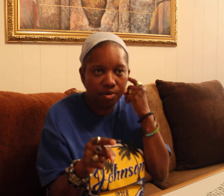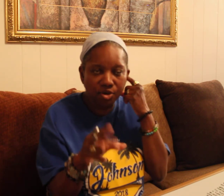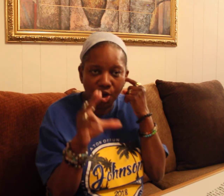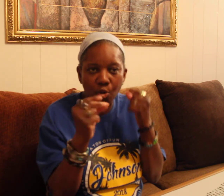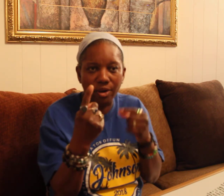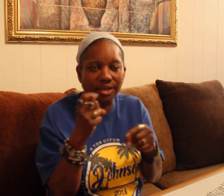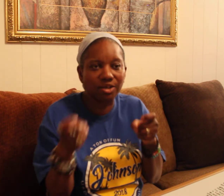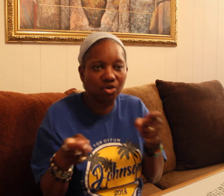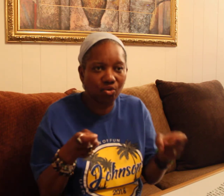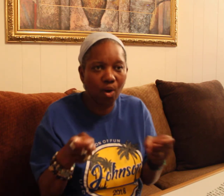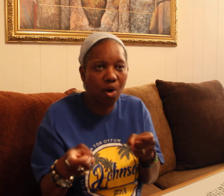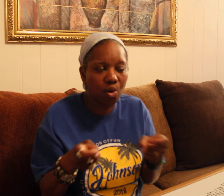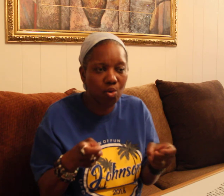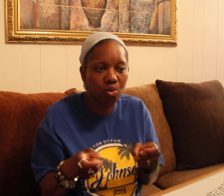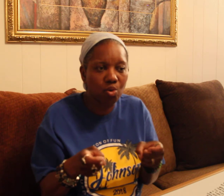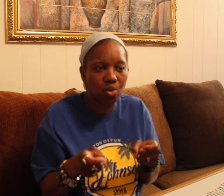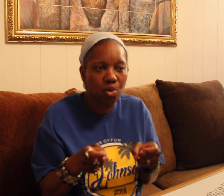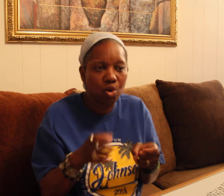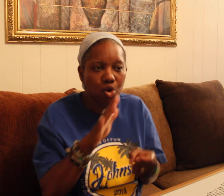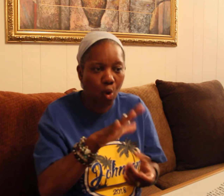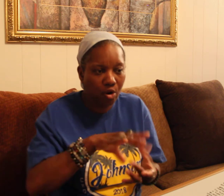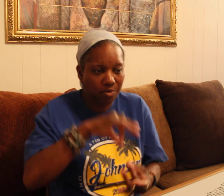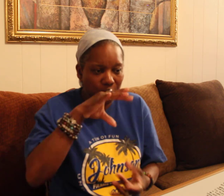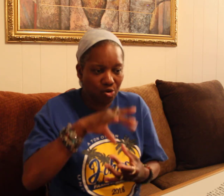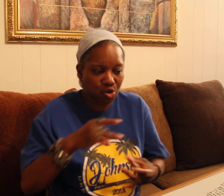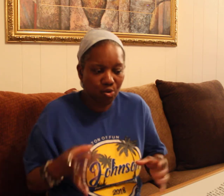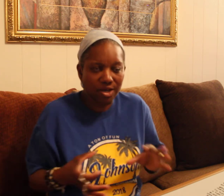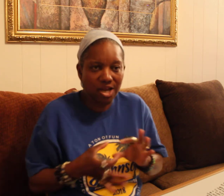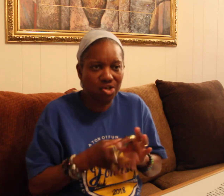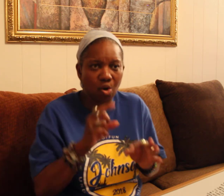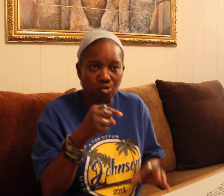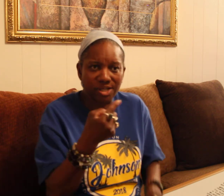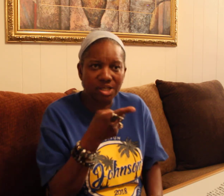No one can control your spiritual connection, only you.